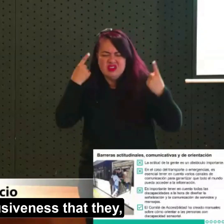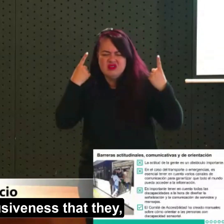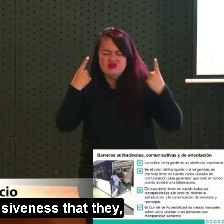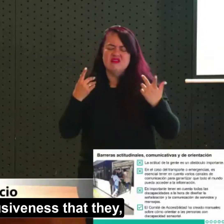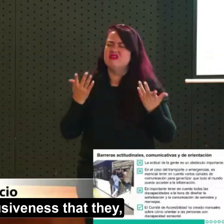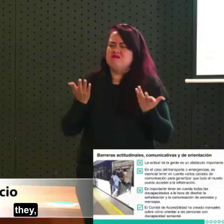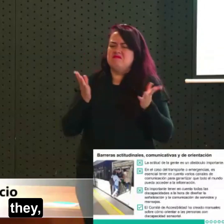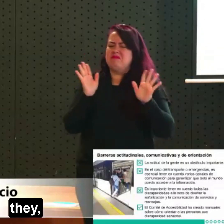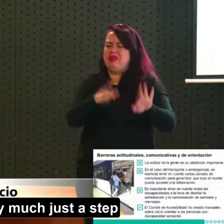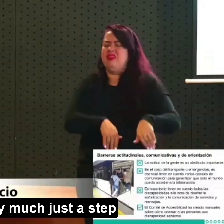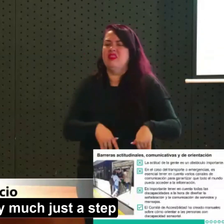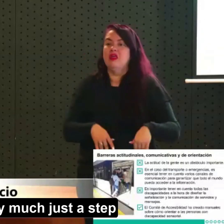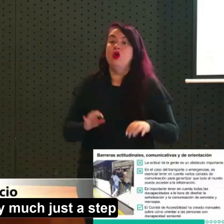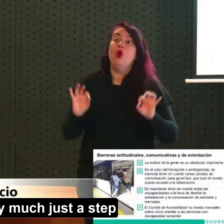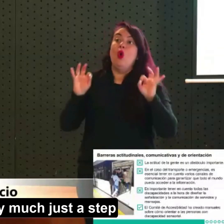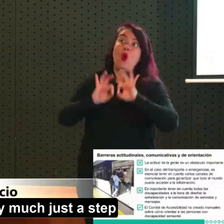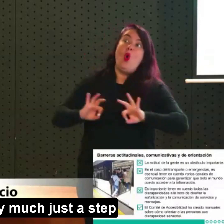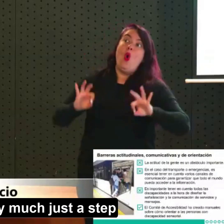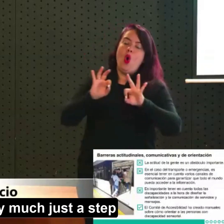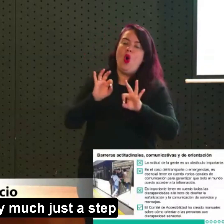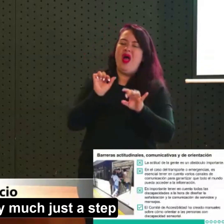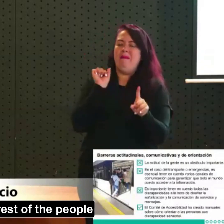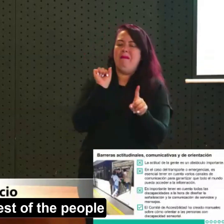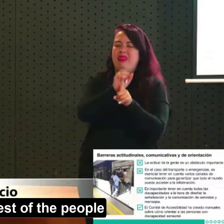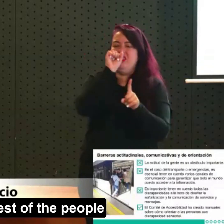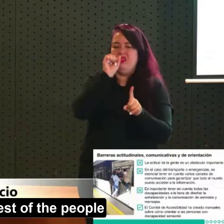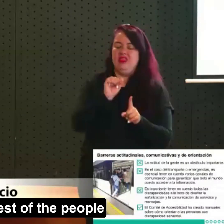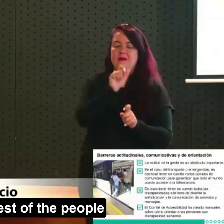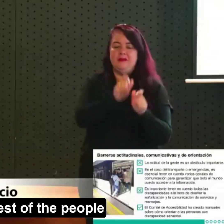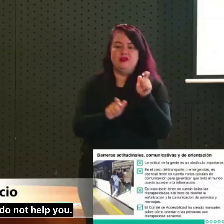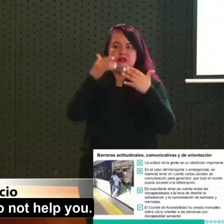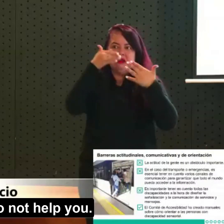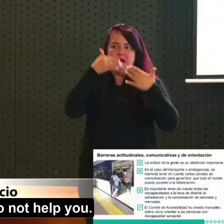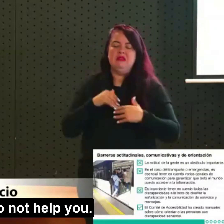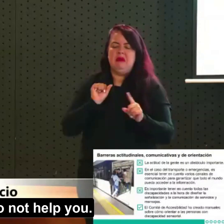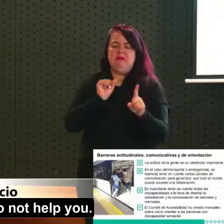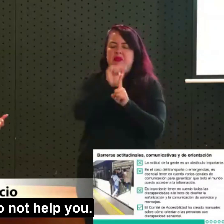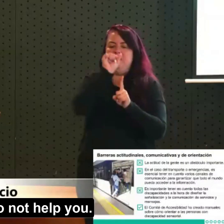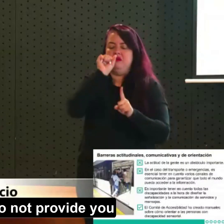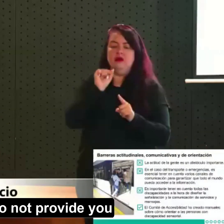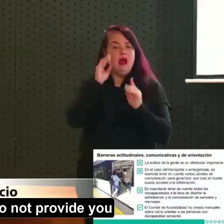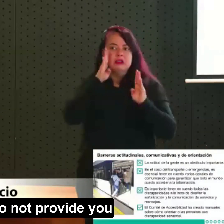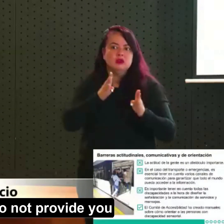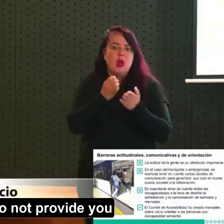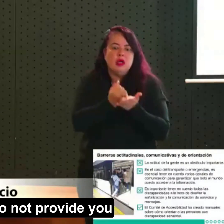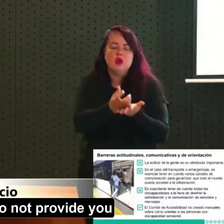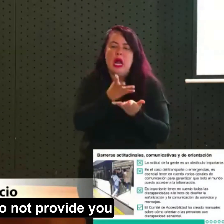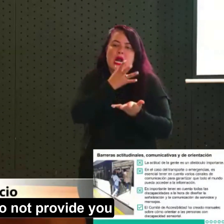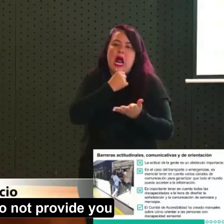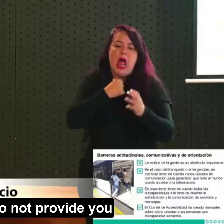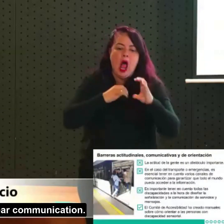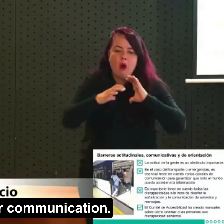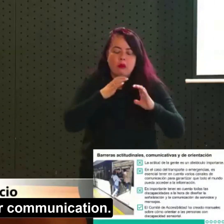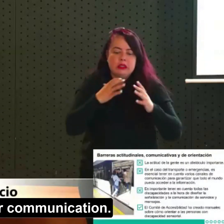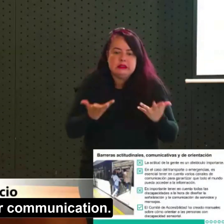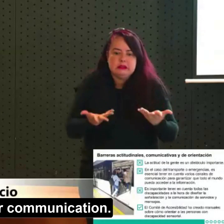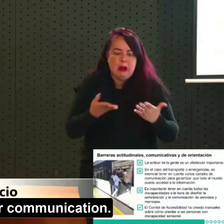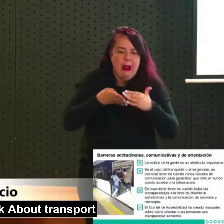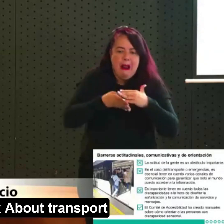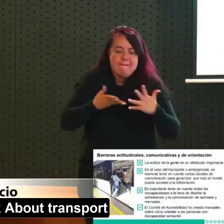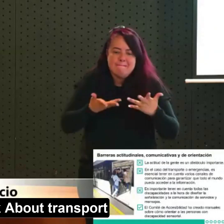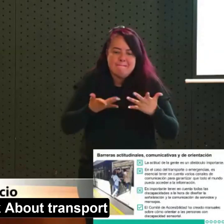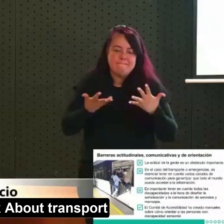inclusiveness, they pretty much just step on the rest of the people. They do not help you, or they do not provide you with